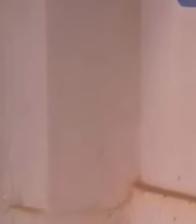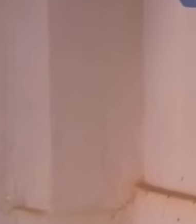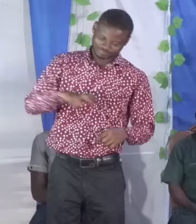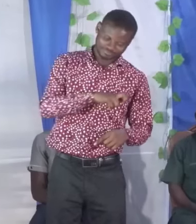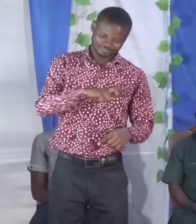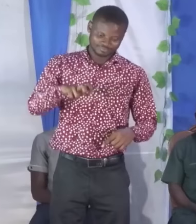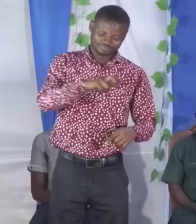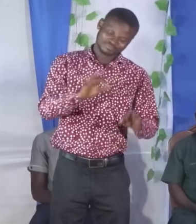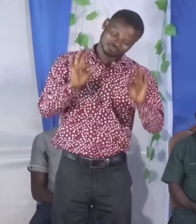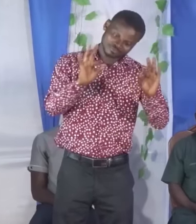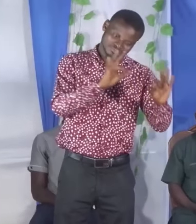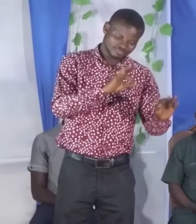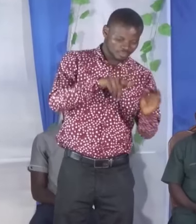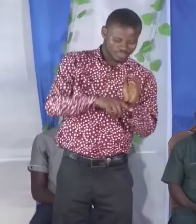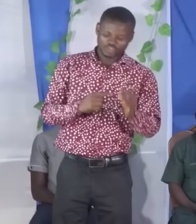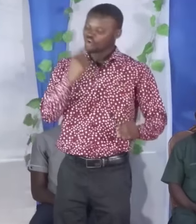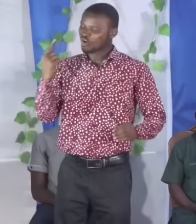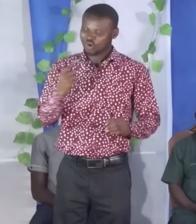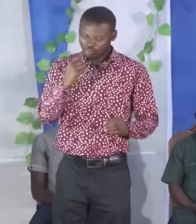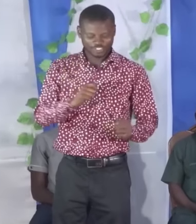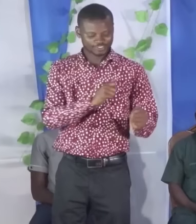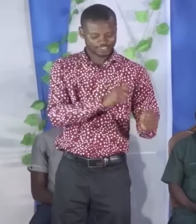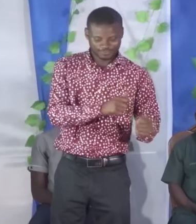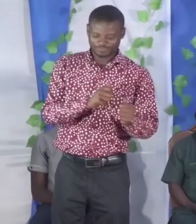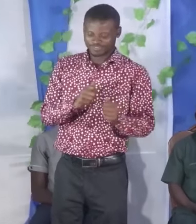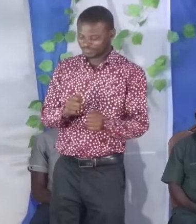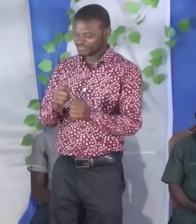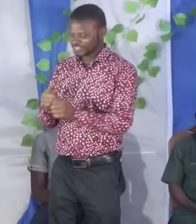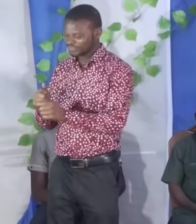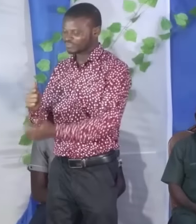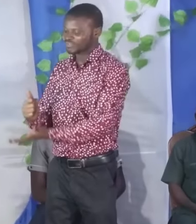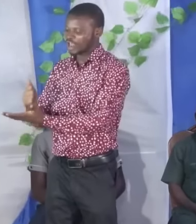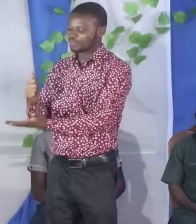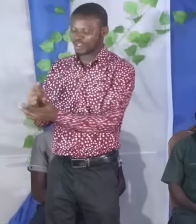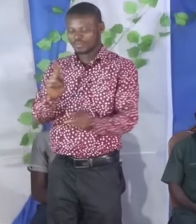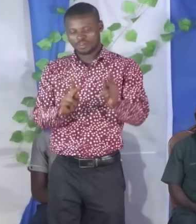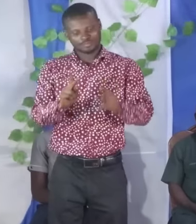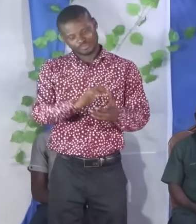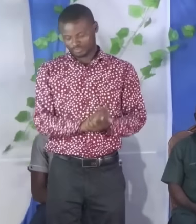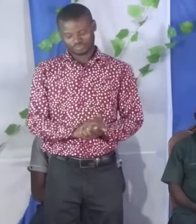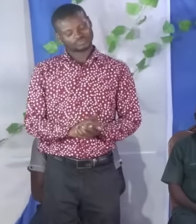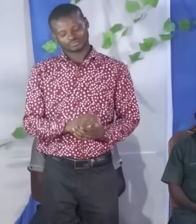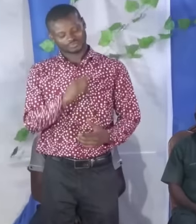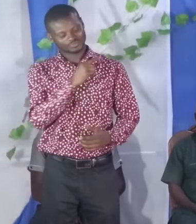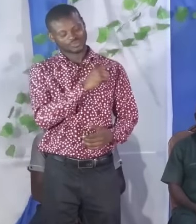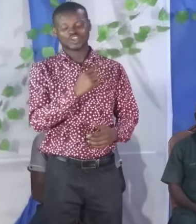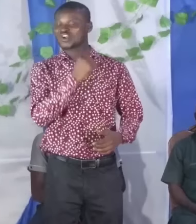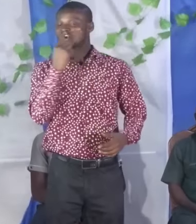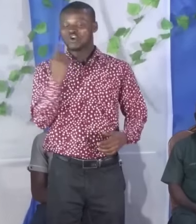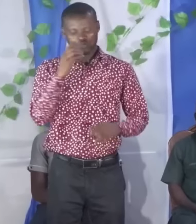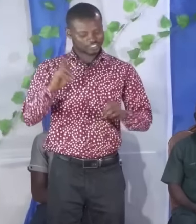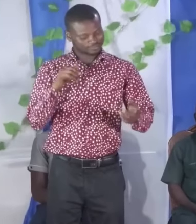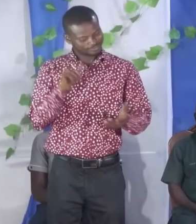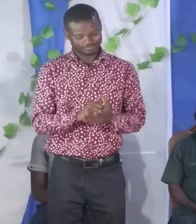wo preach no sika bi e ba wonsam no ene nkrofo ncha na me catch so ene say make me secret kase no talk about for nyina ho no